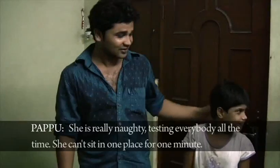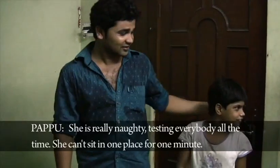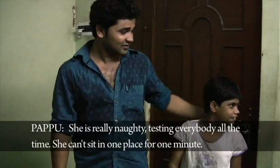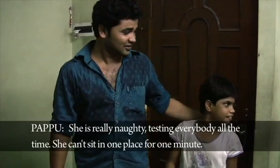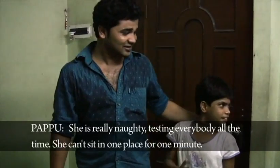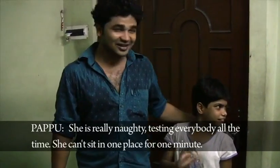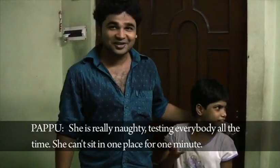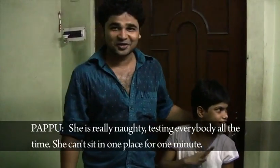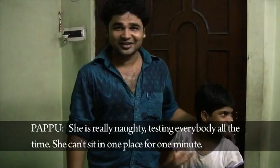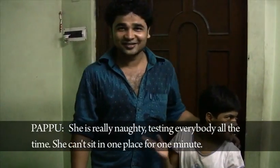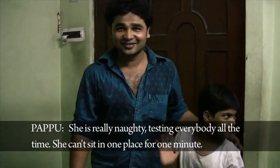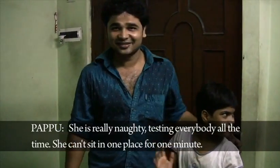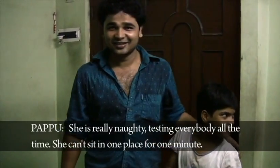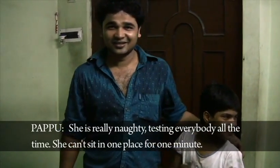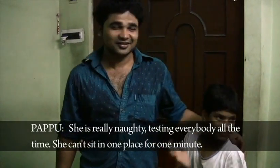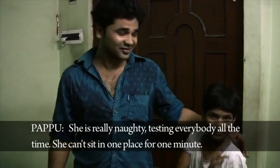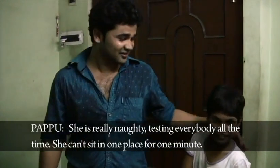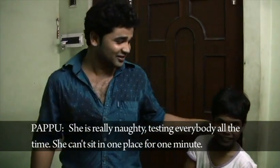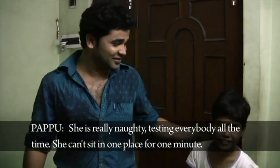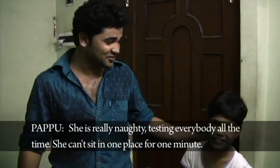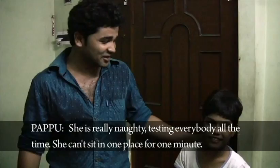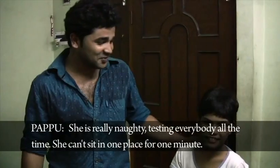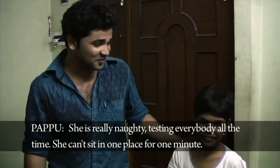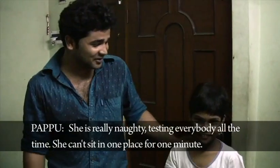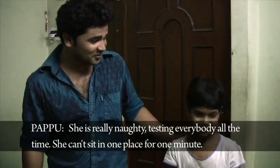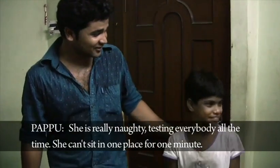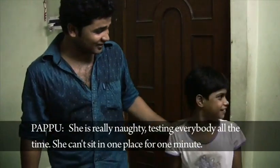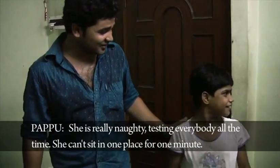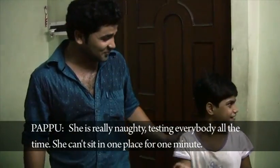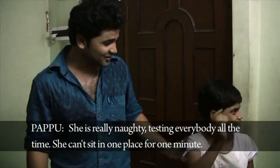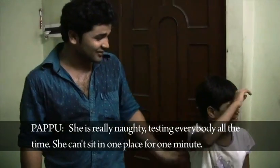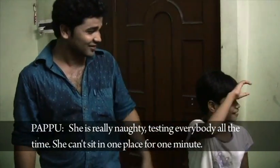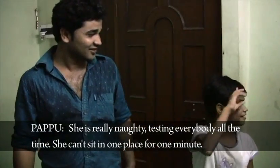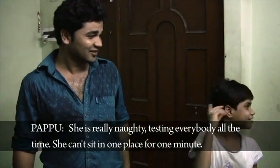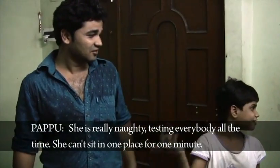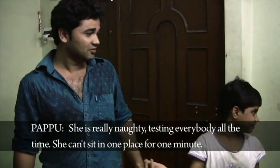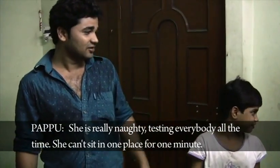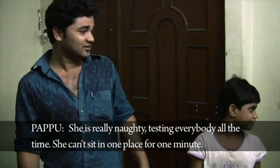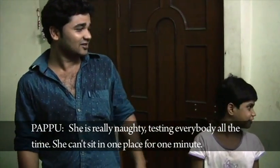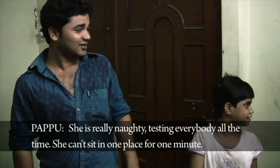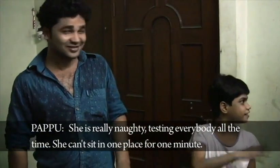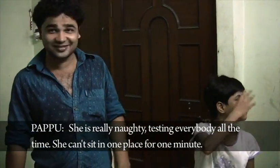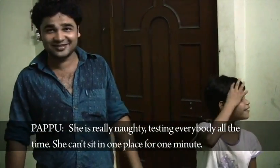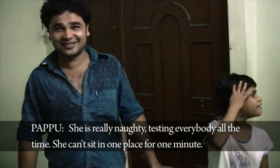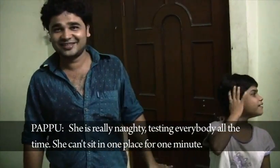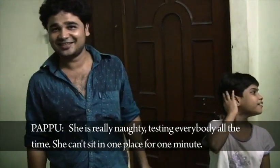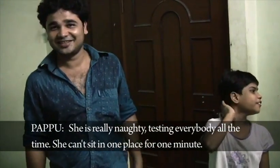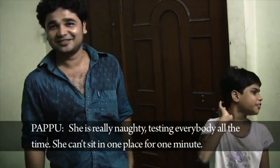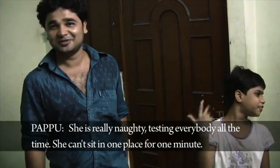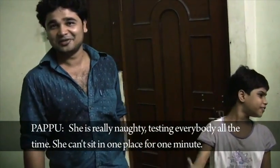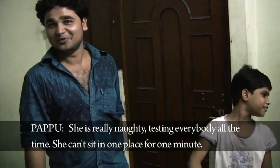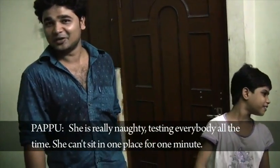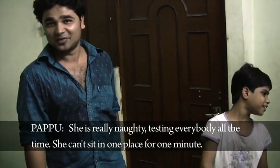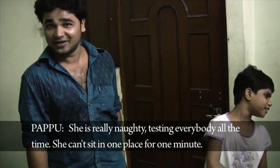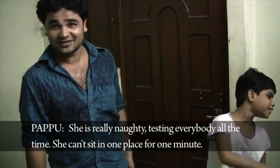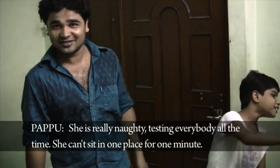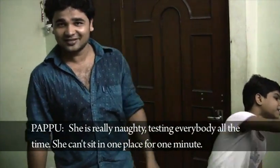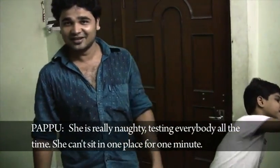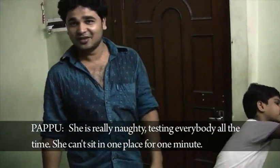She's really naughty, teasing everybody all the time. She can't sit in one place for